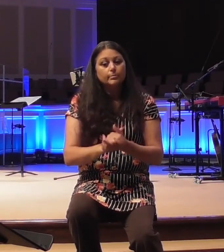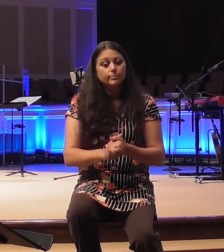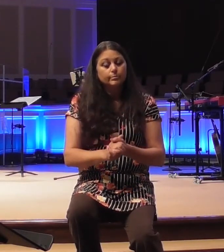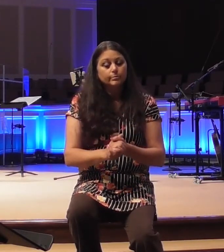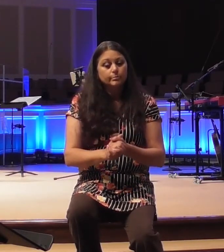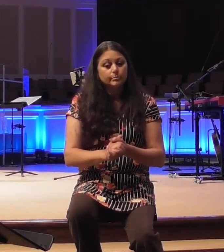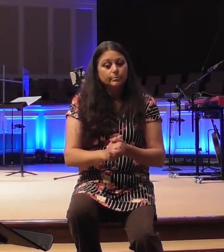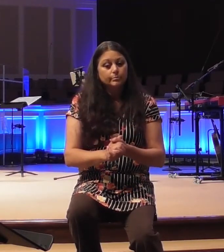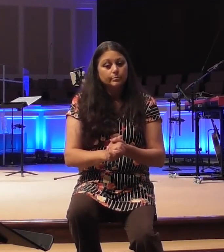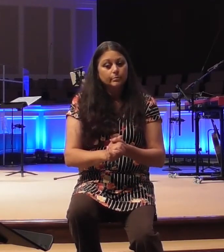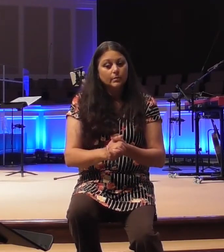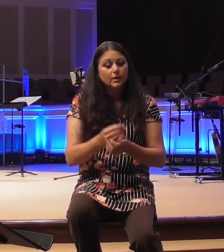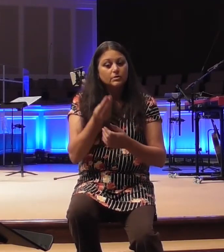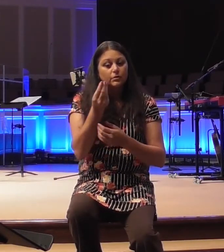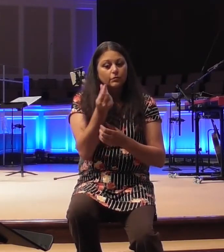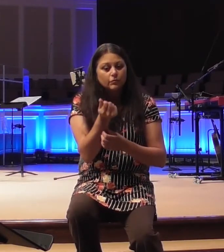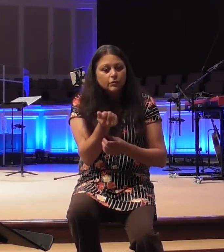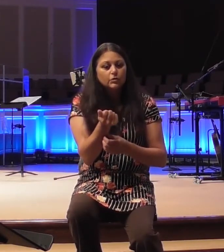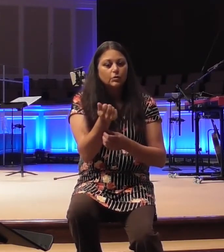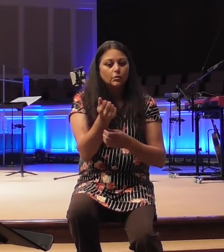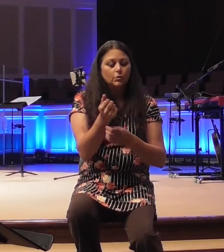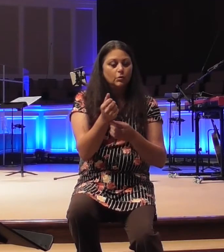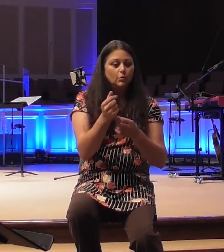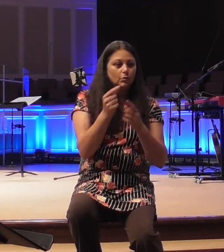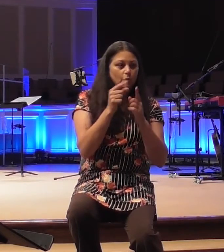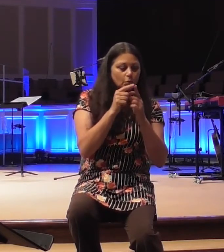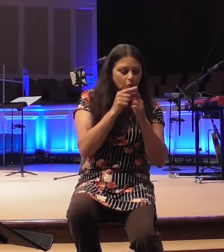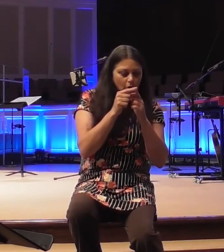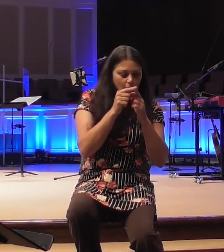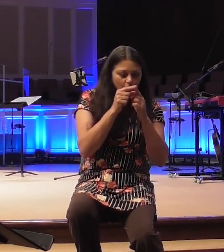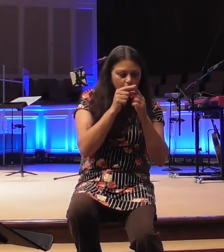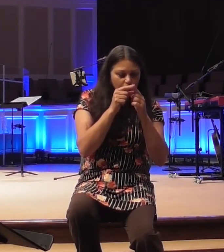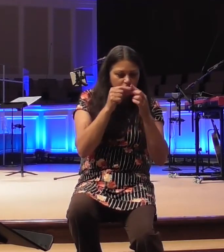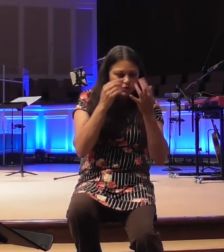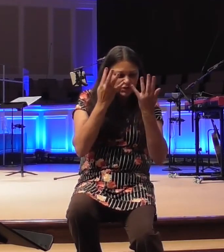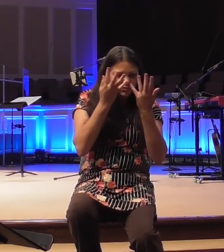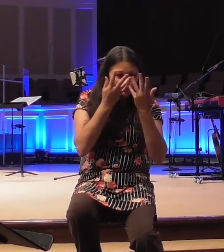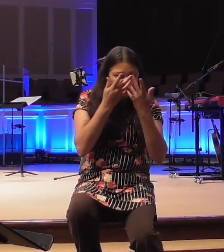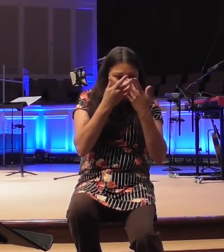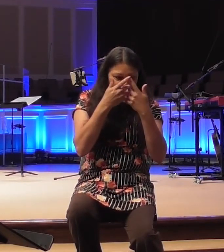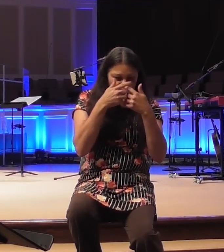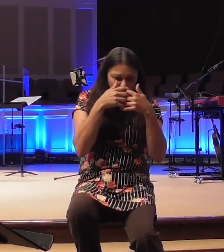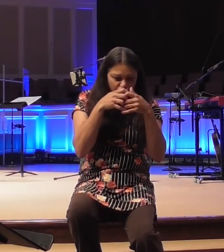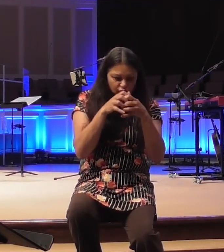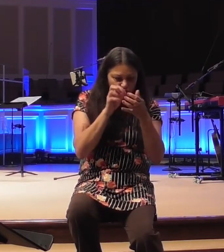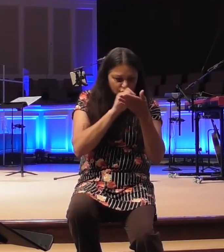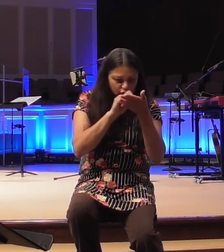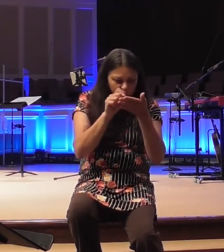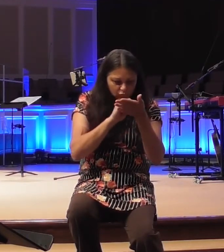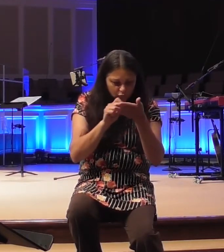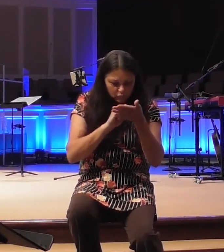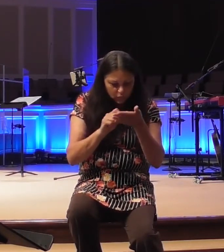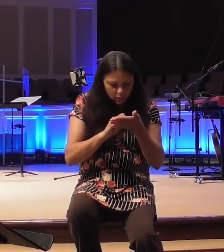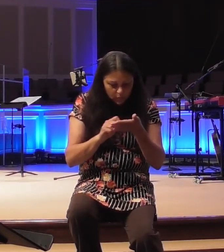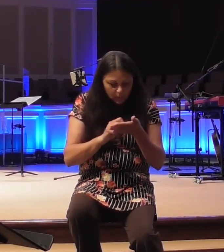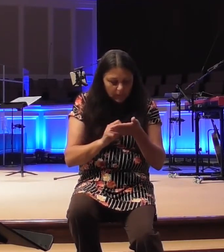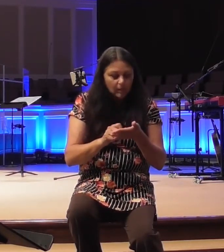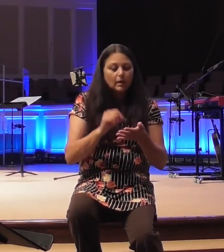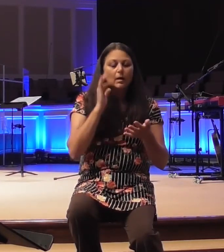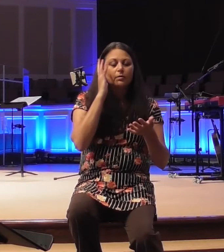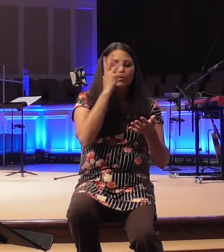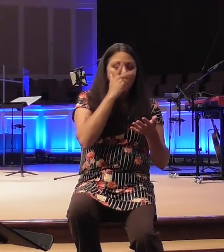together dozens and dozens of threads and themes of Scripture. Winds them around the